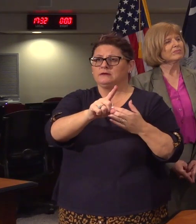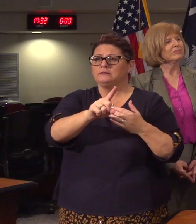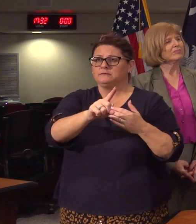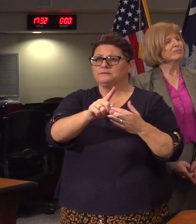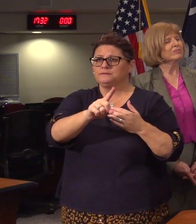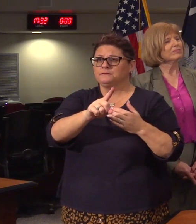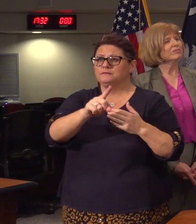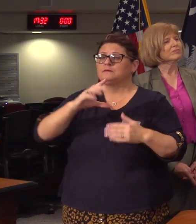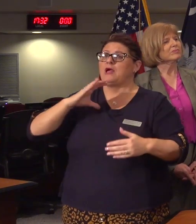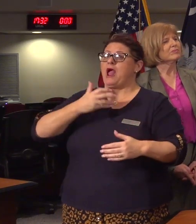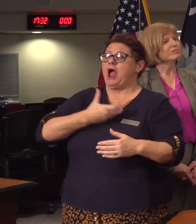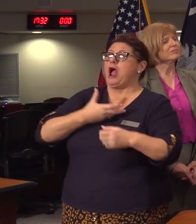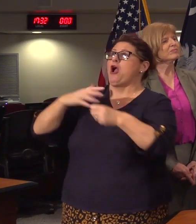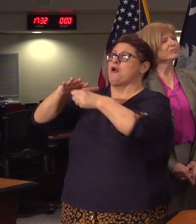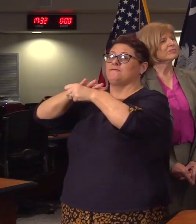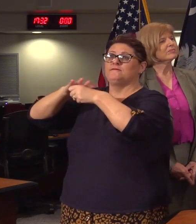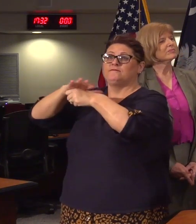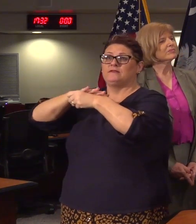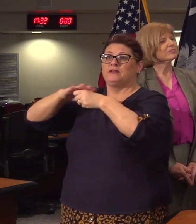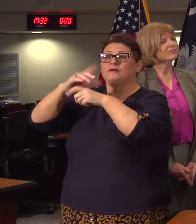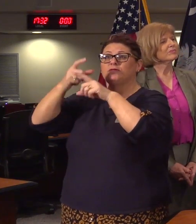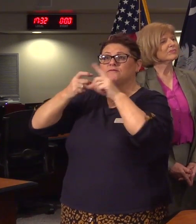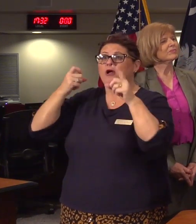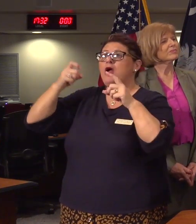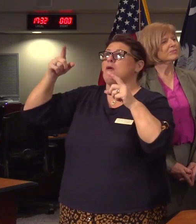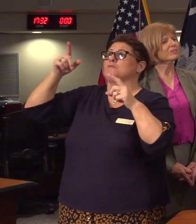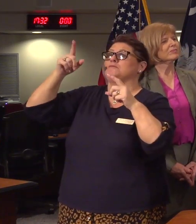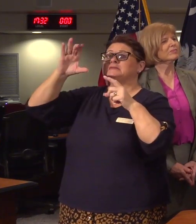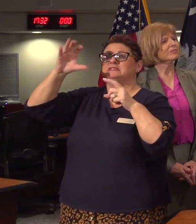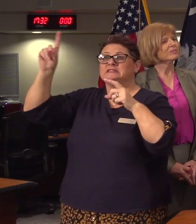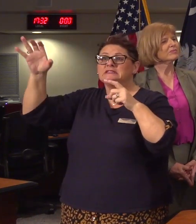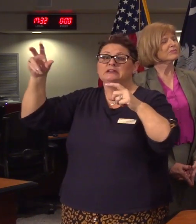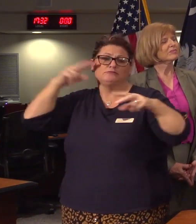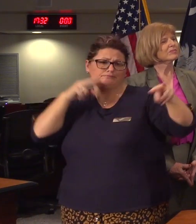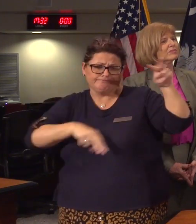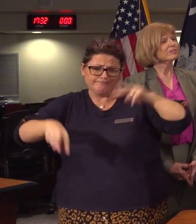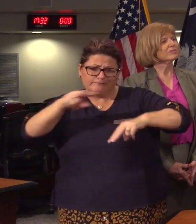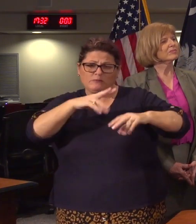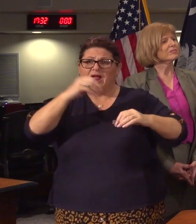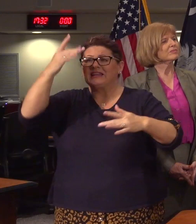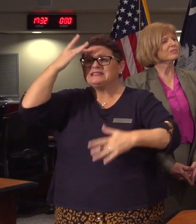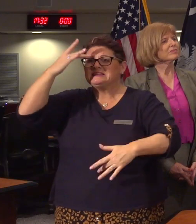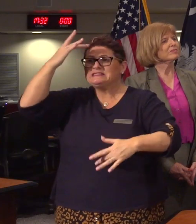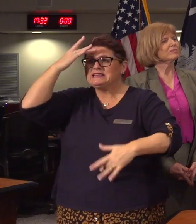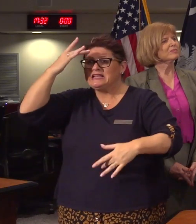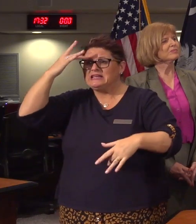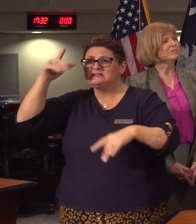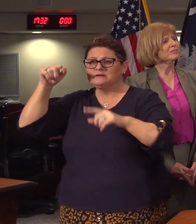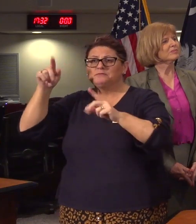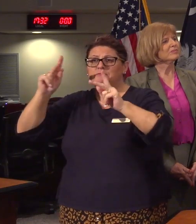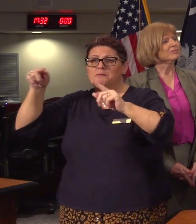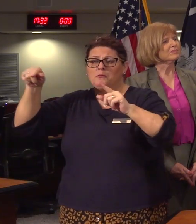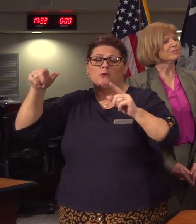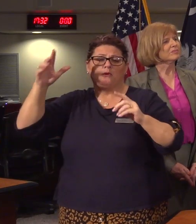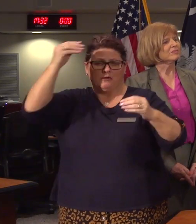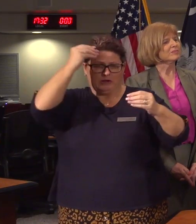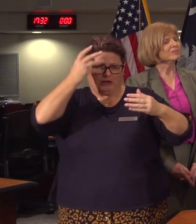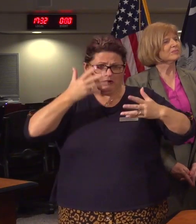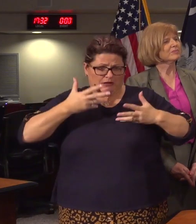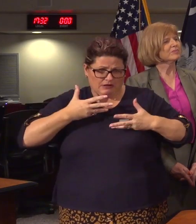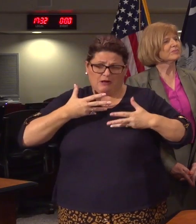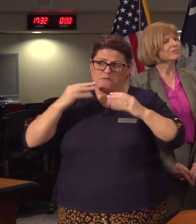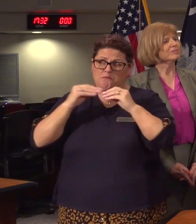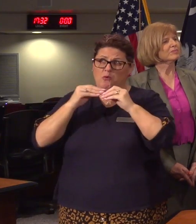change to this recommendation is needed based on our surveillance data and disease investigation activities. We will immediately notify the